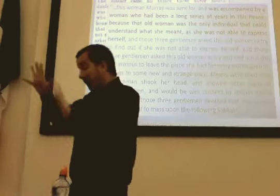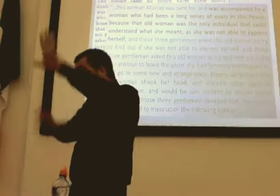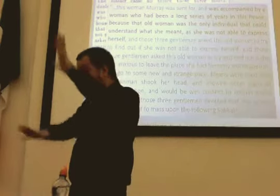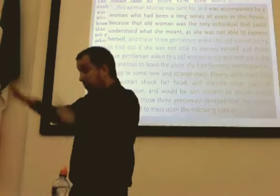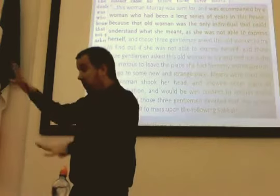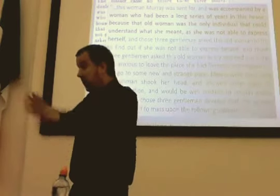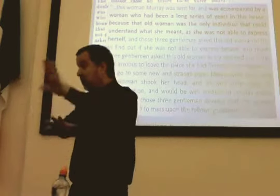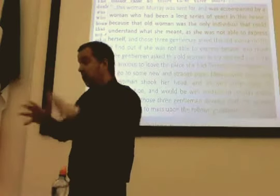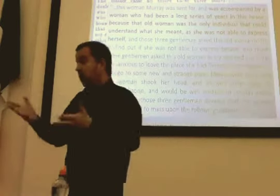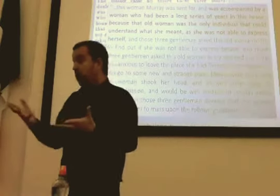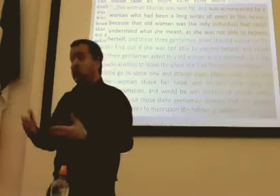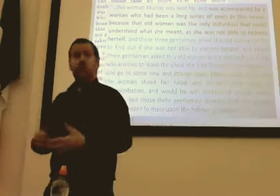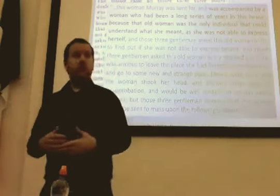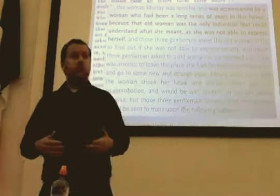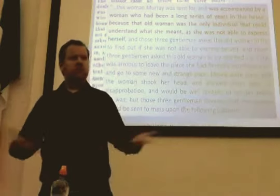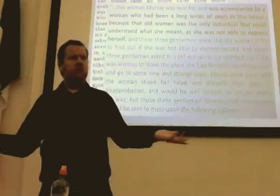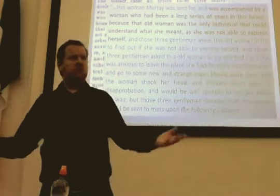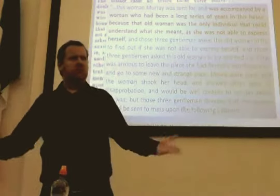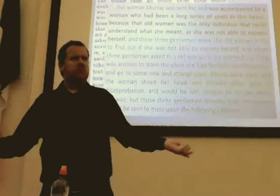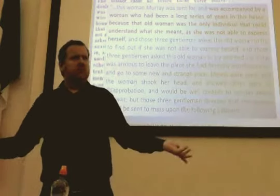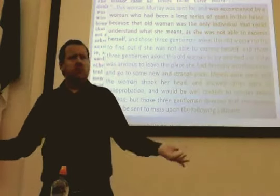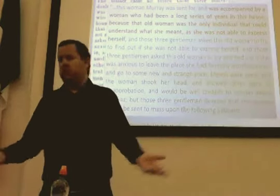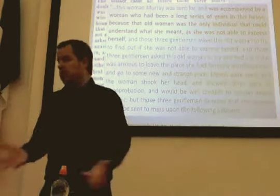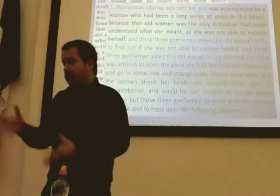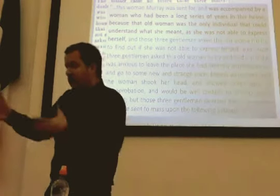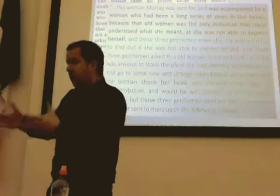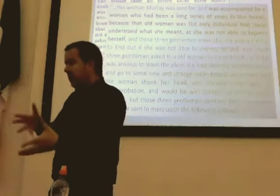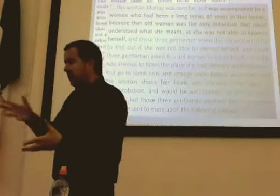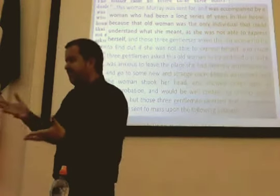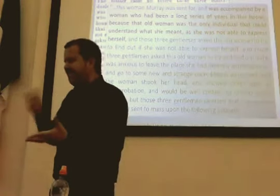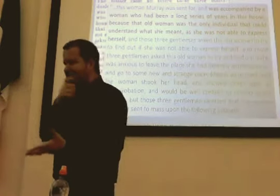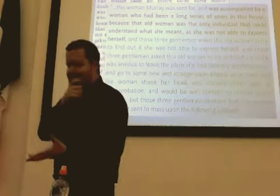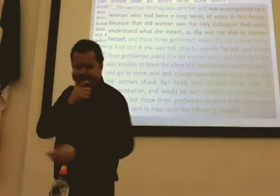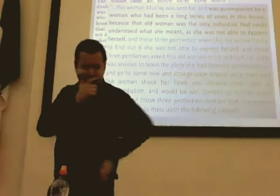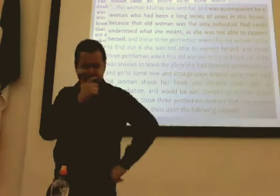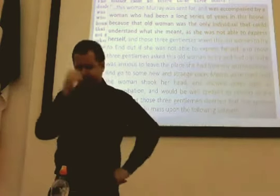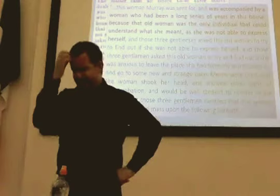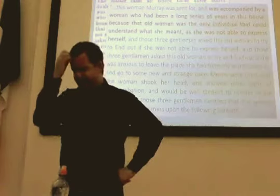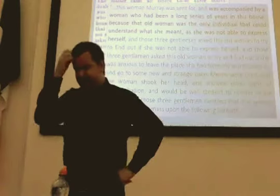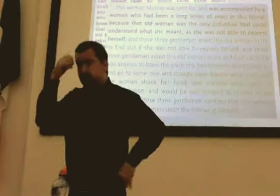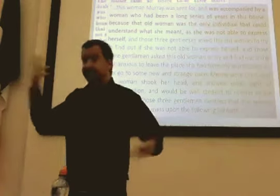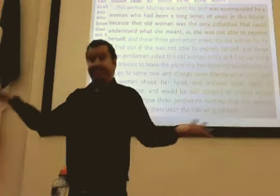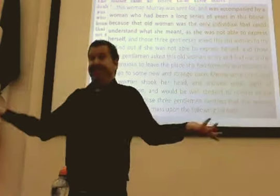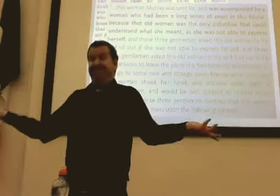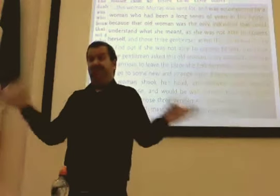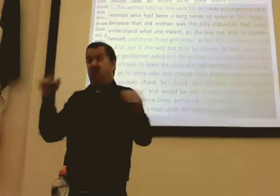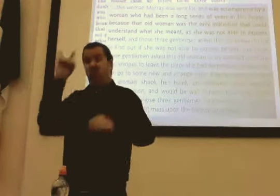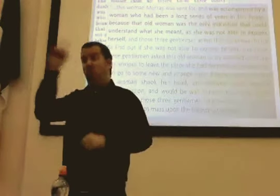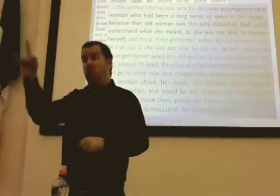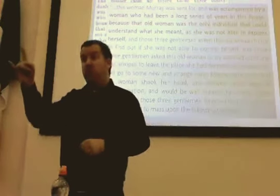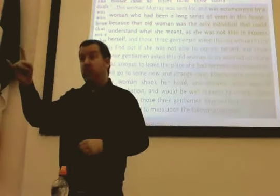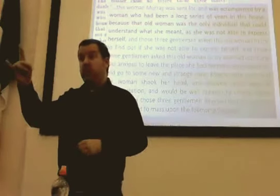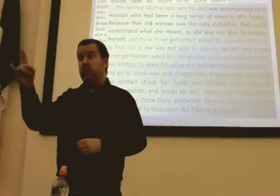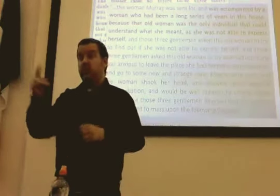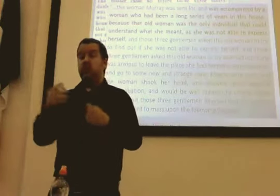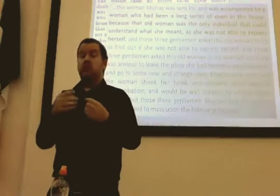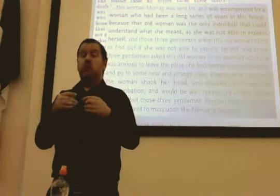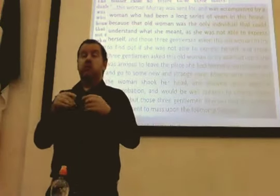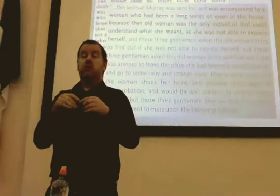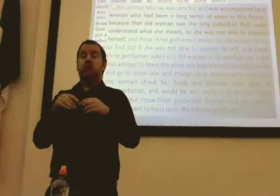she would gesture, and it seemed that the woman wasn't getting through, the woman wasn't understanding this, and it turned out that it didn't